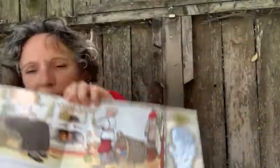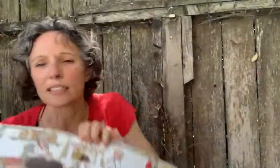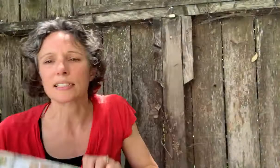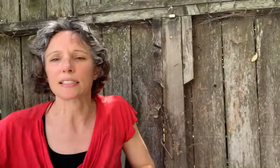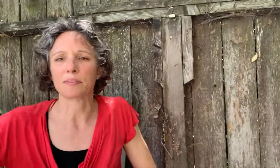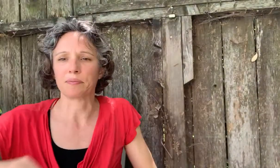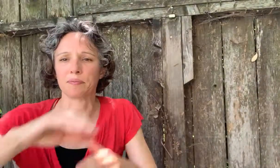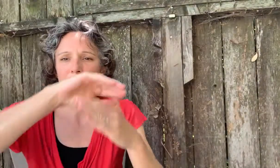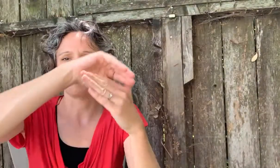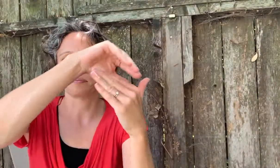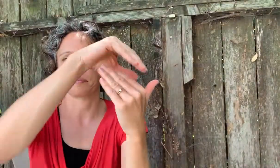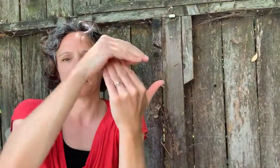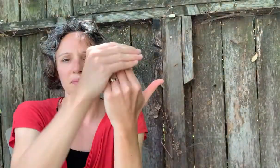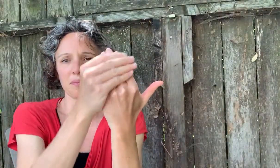mittens.